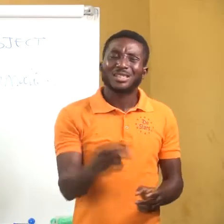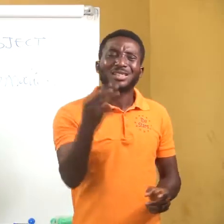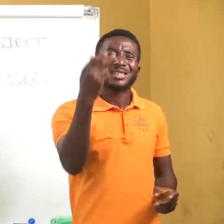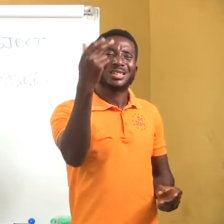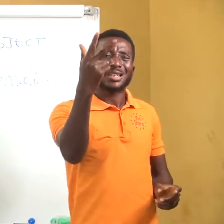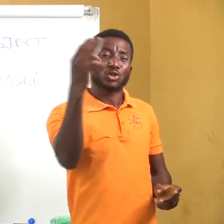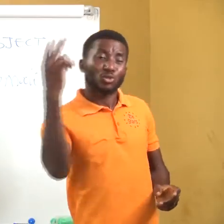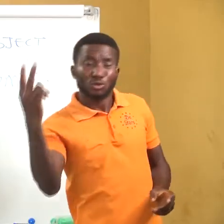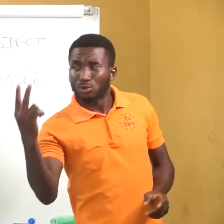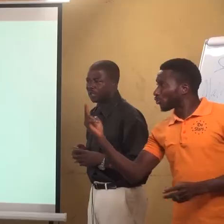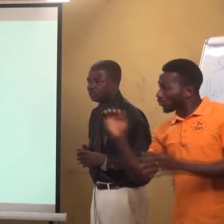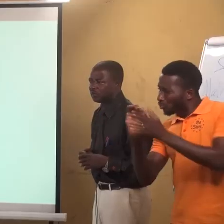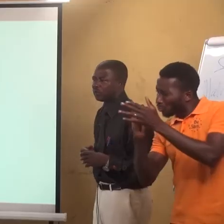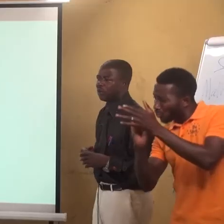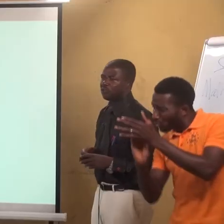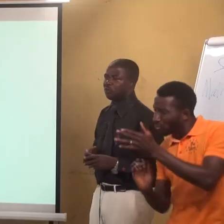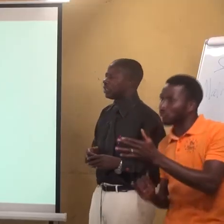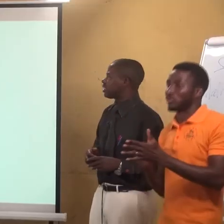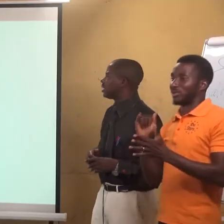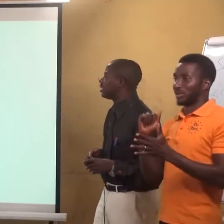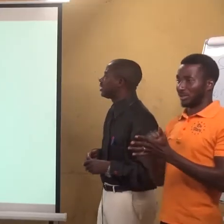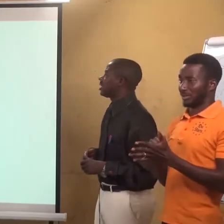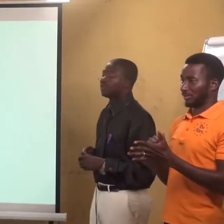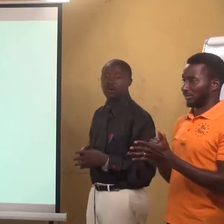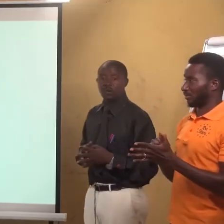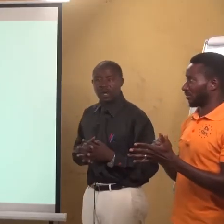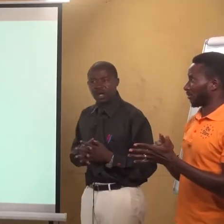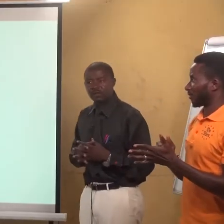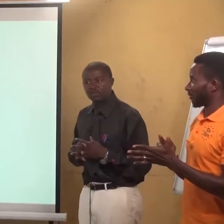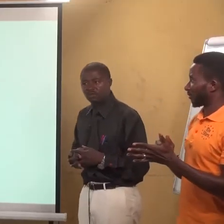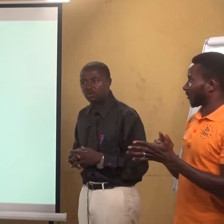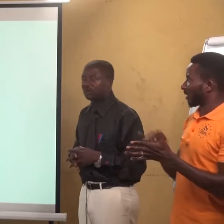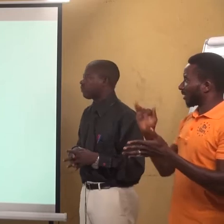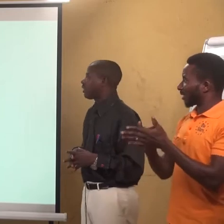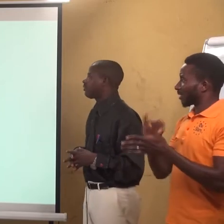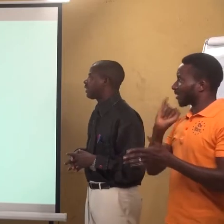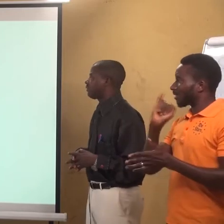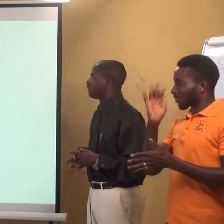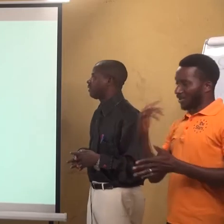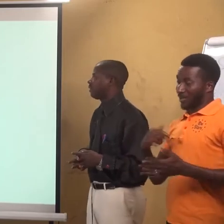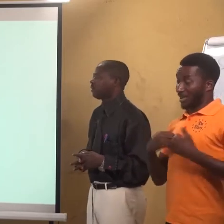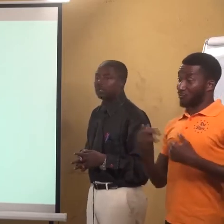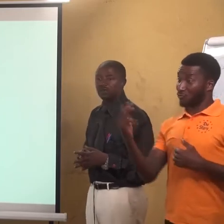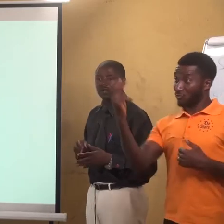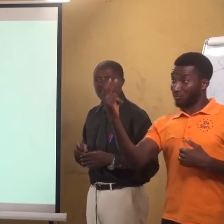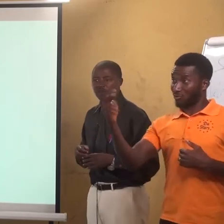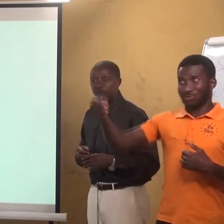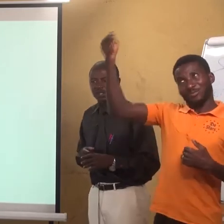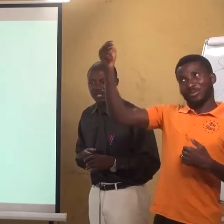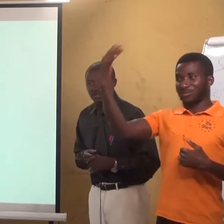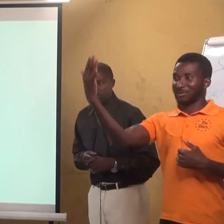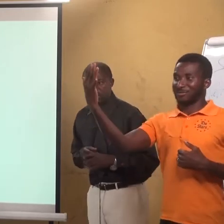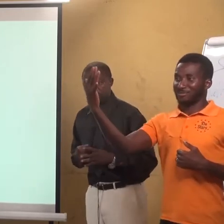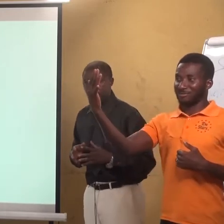exponentially. We transform 32 exponentially. That is why we are having 2 raised to the power 5. If you